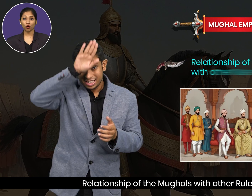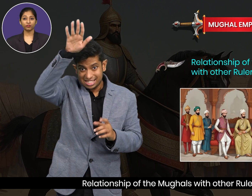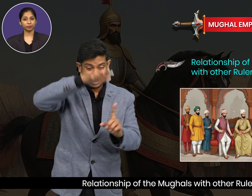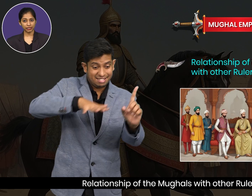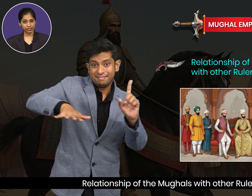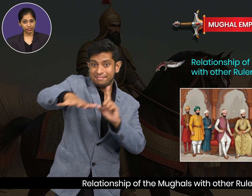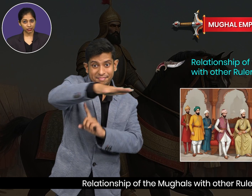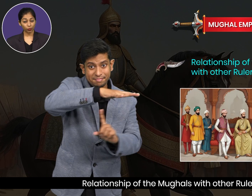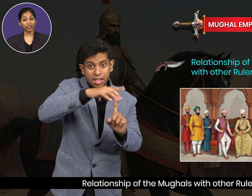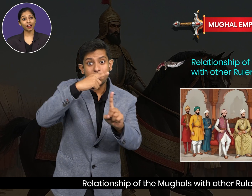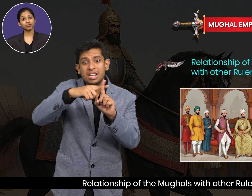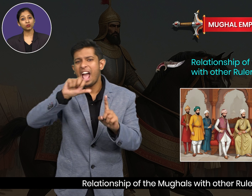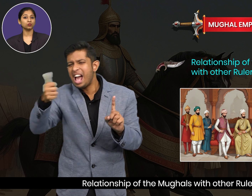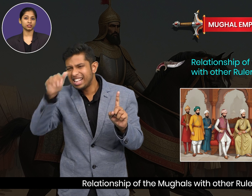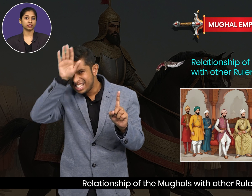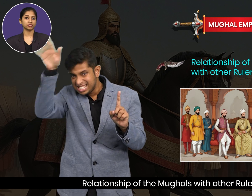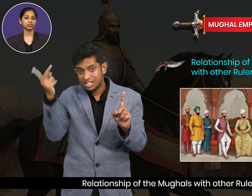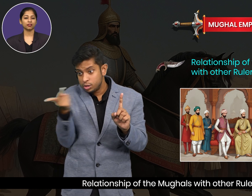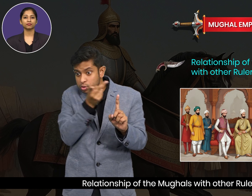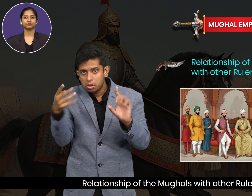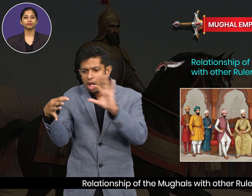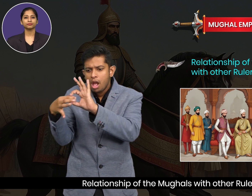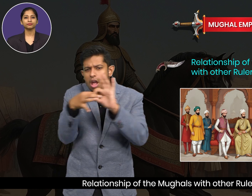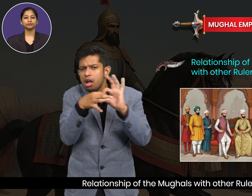Relationship of the Mughals with other rulers.